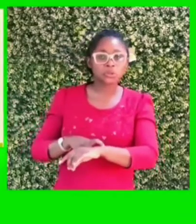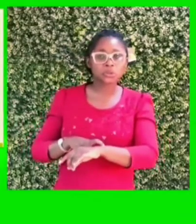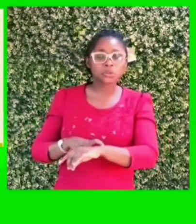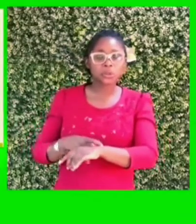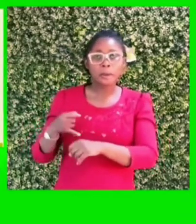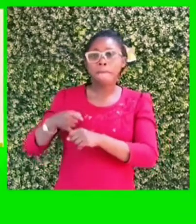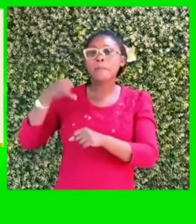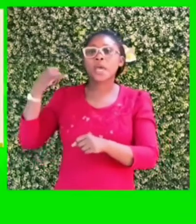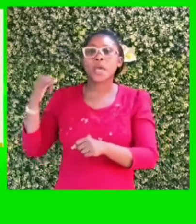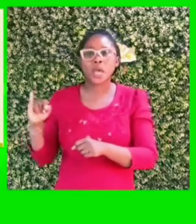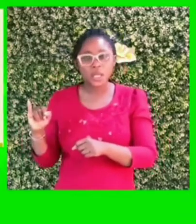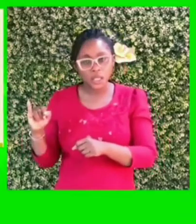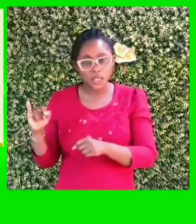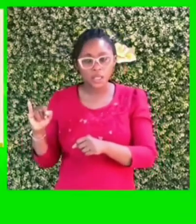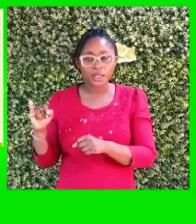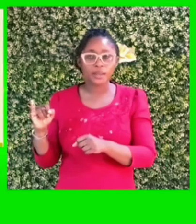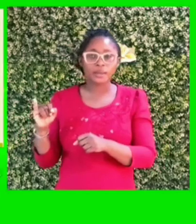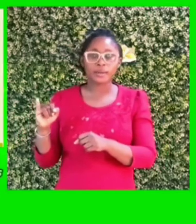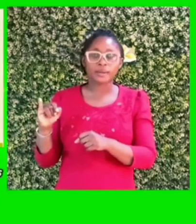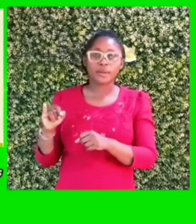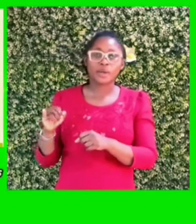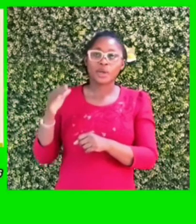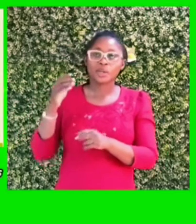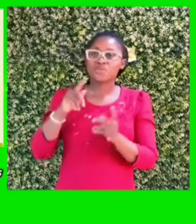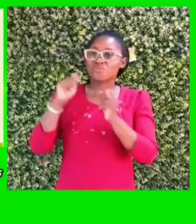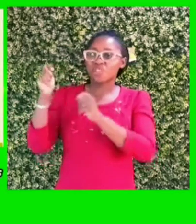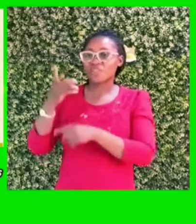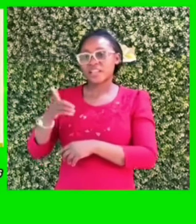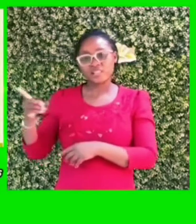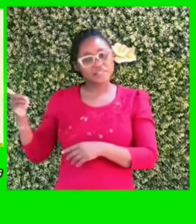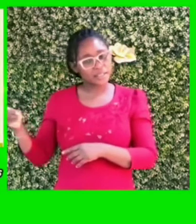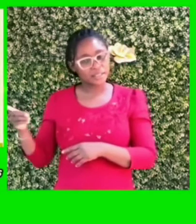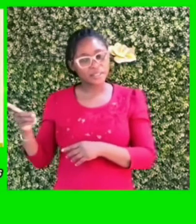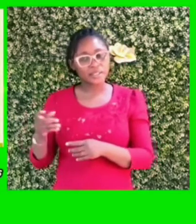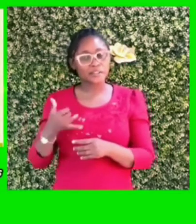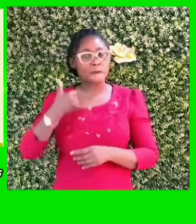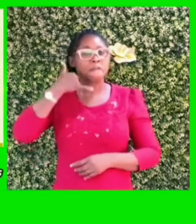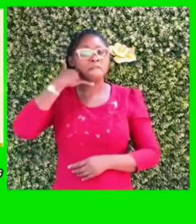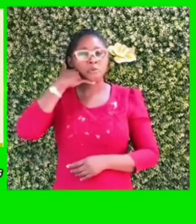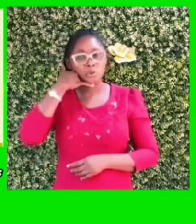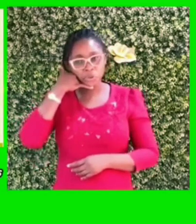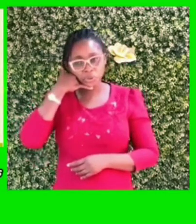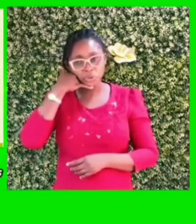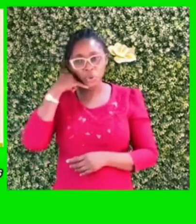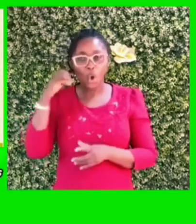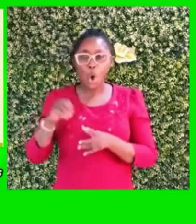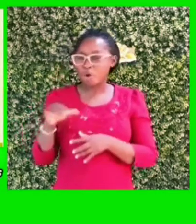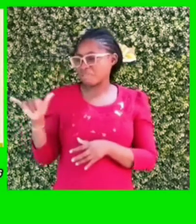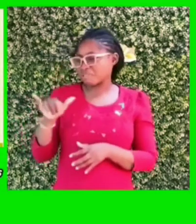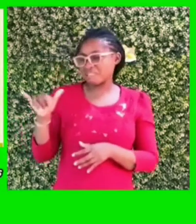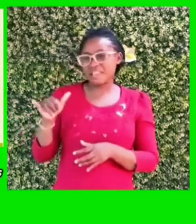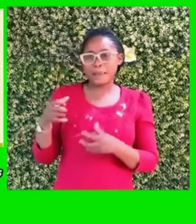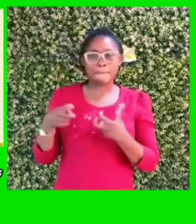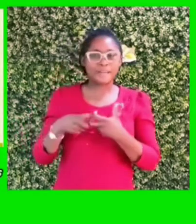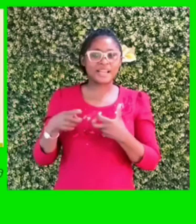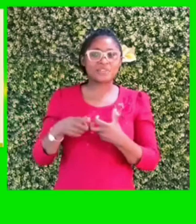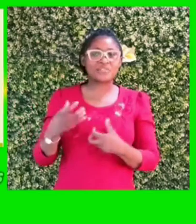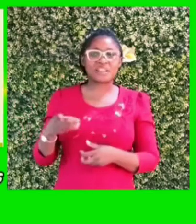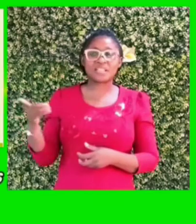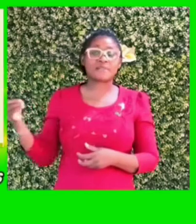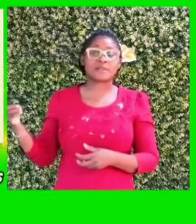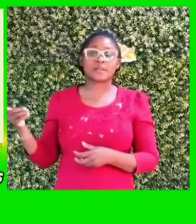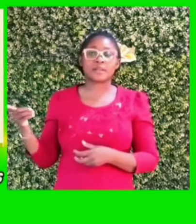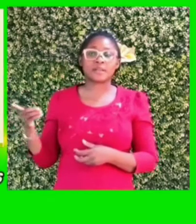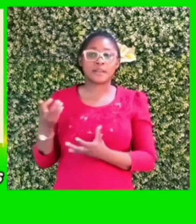wristwatches, pens, biros, Bluetooth devices, mobile phones or similar electronic